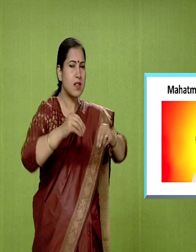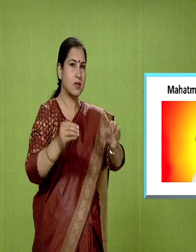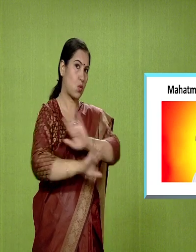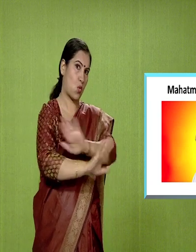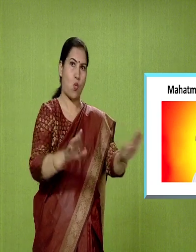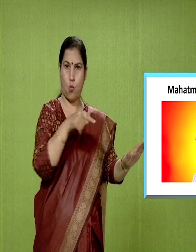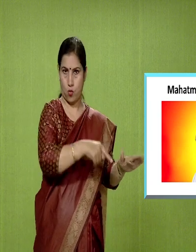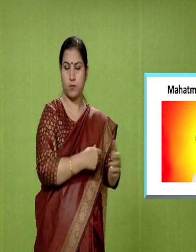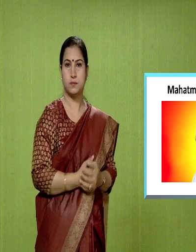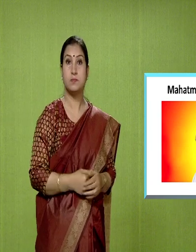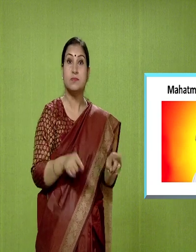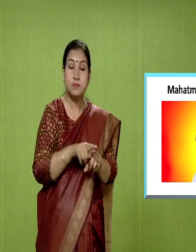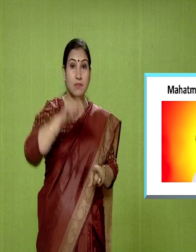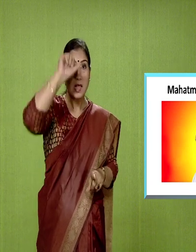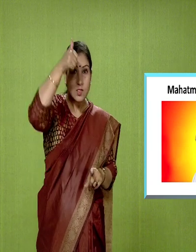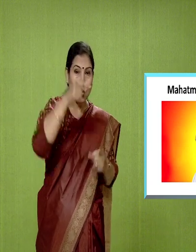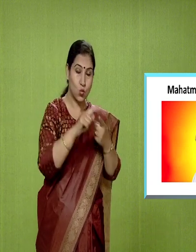Promotion of Hindu-Muslim unity